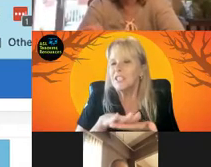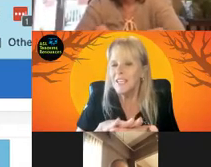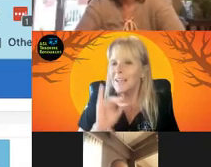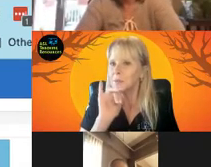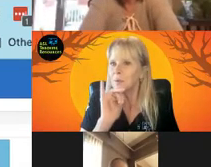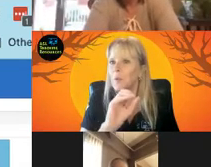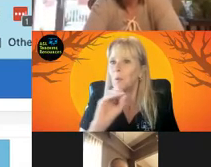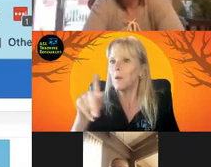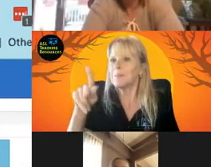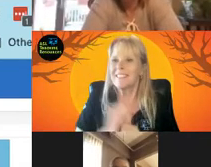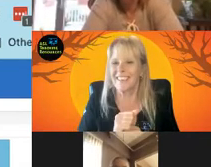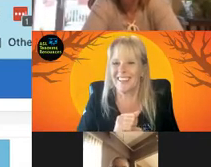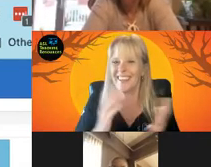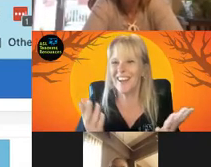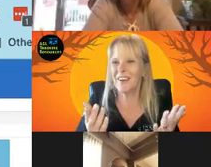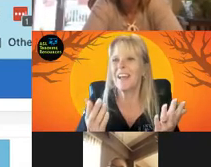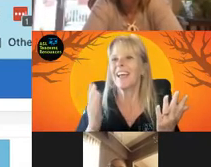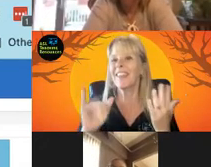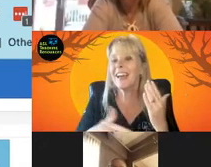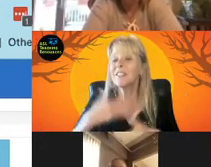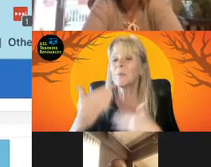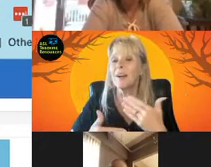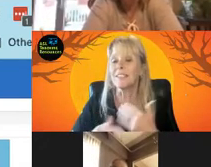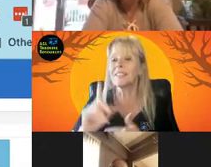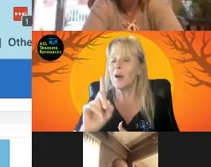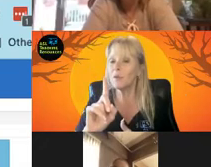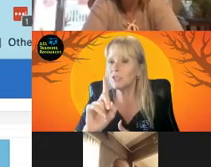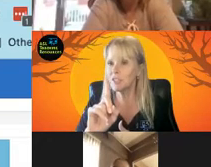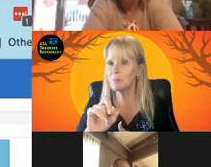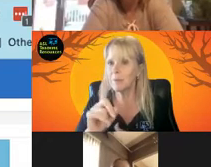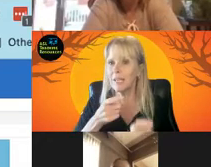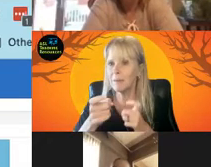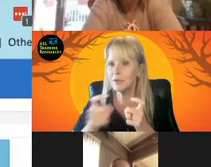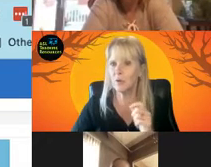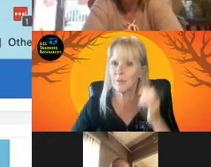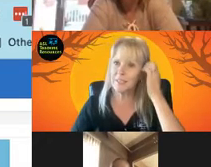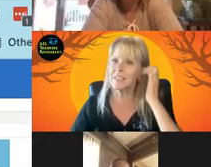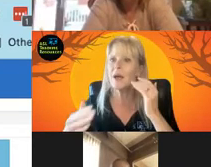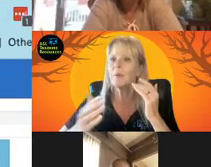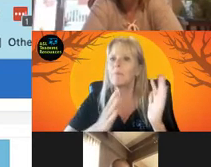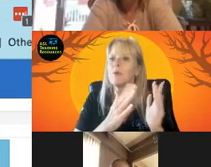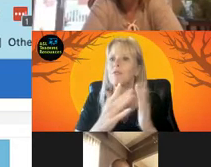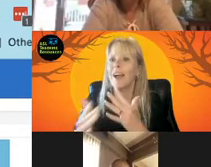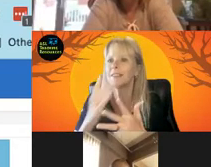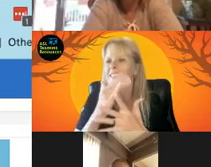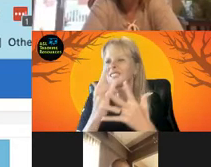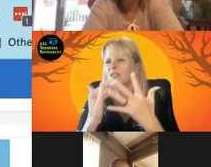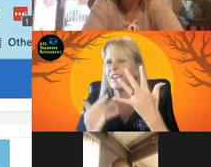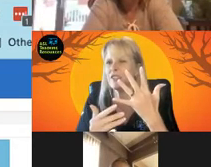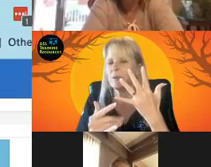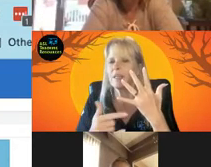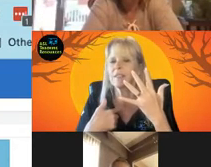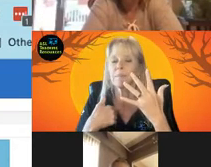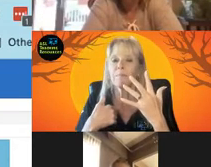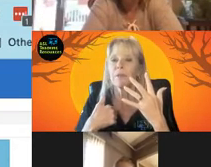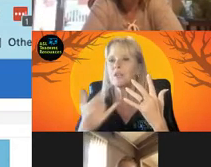And it's such a nice whoops. And that's the process. Now, hold on just a moment. Let me control this because I want to move fast, a little